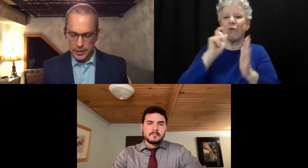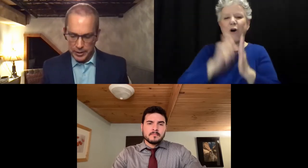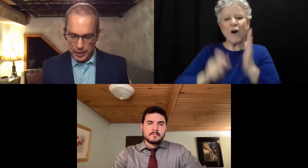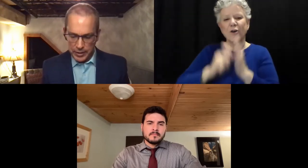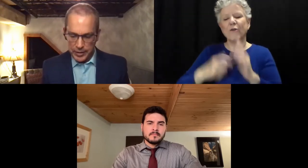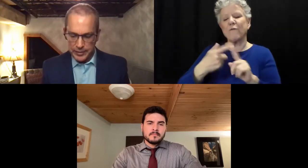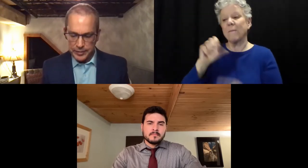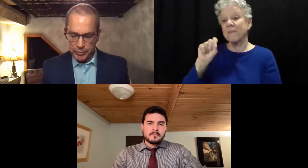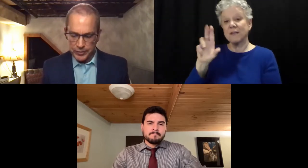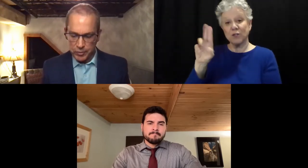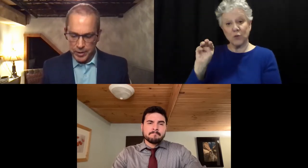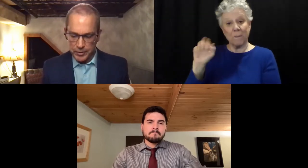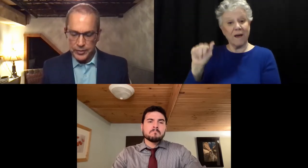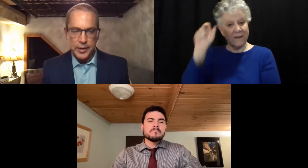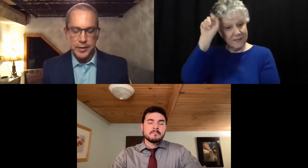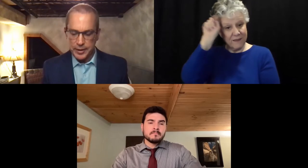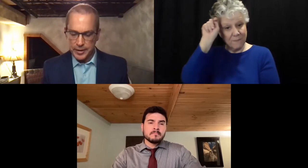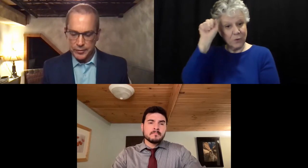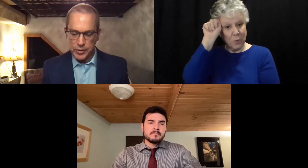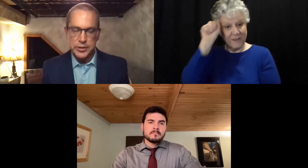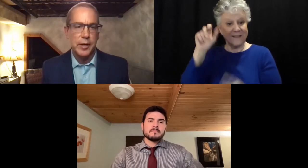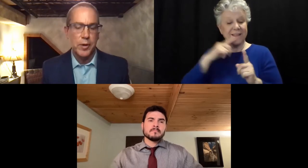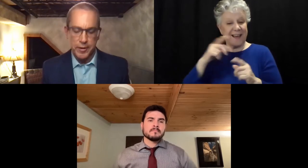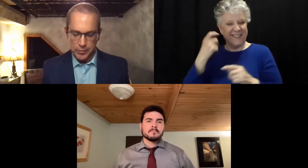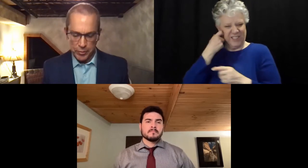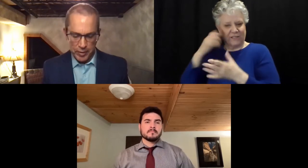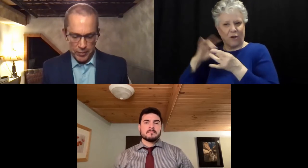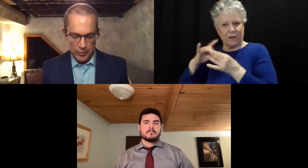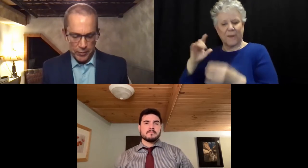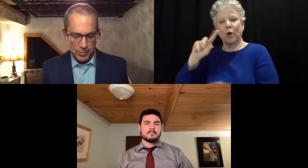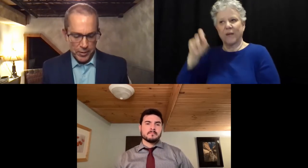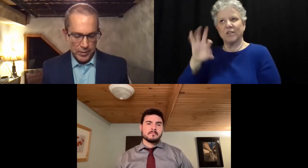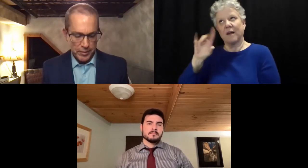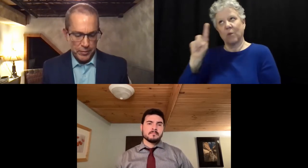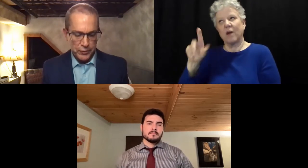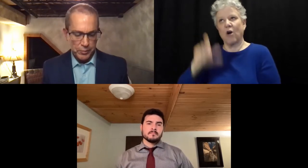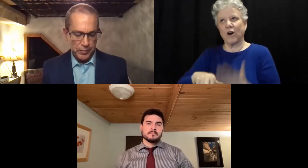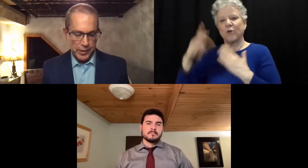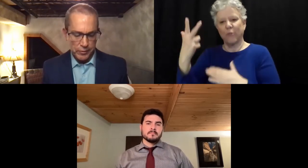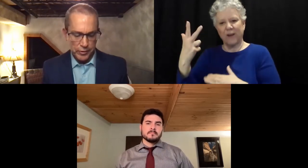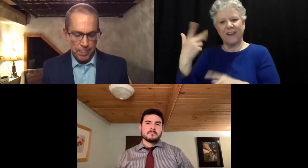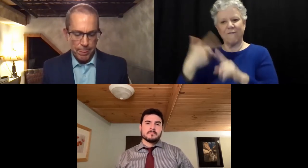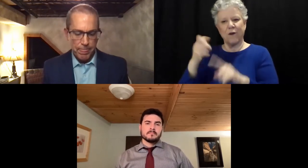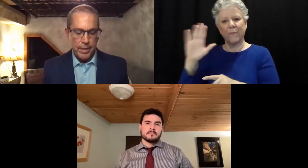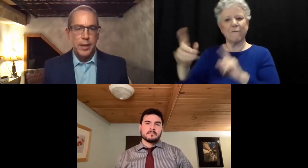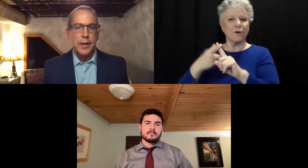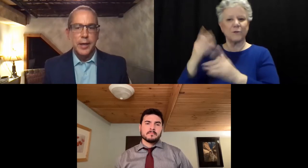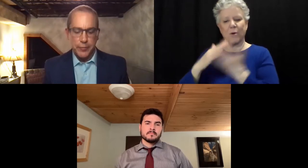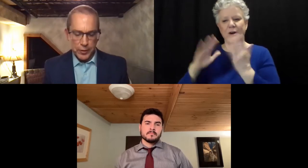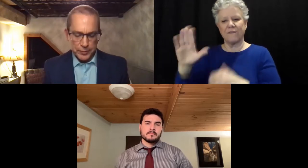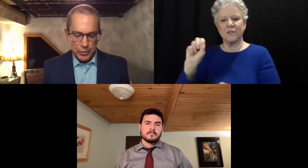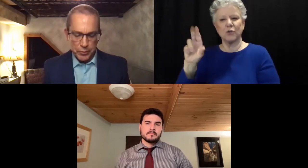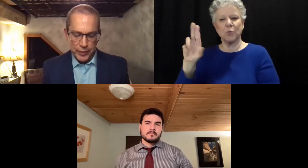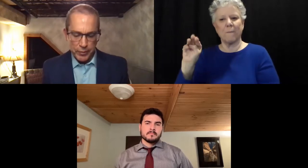Summa that Professor Romero cited. That's question 91, article 3 from the first part of the Summa of Theology.